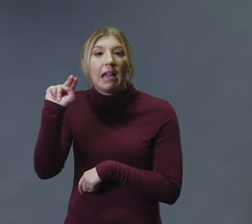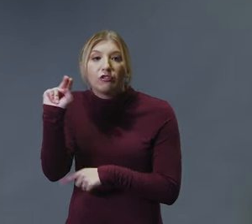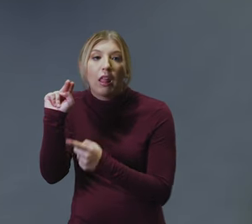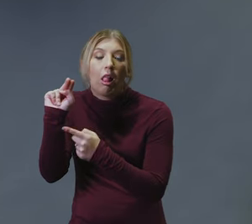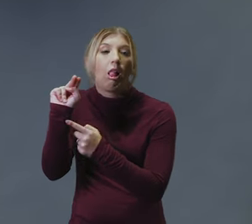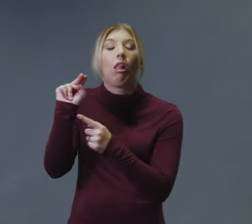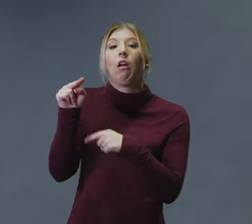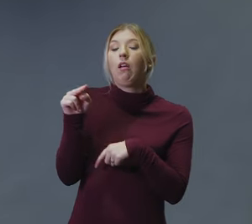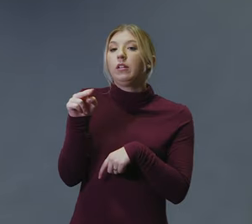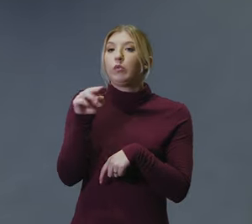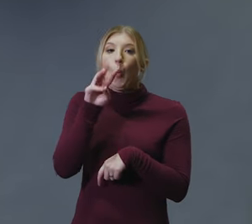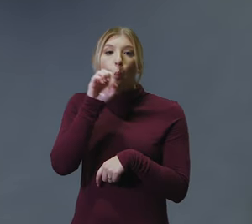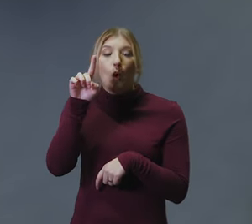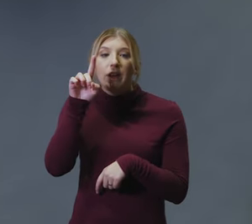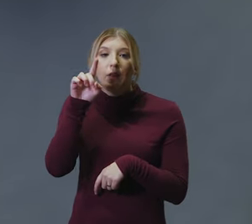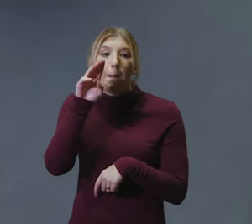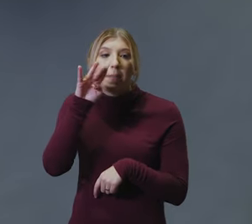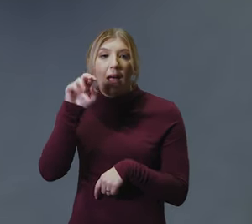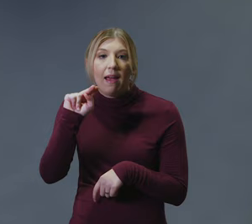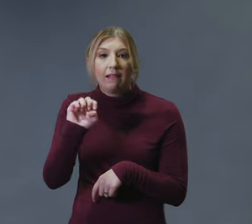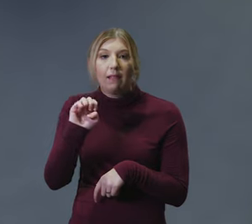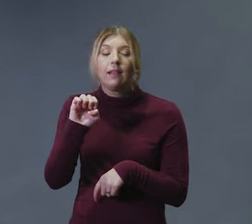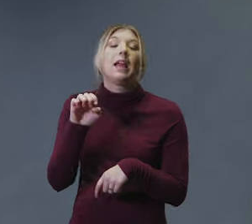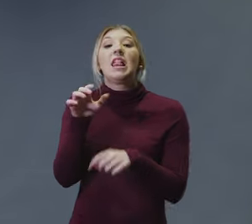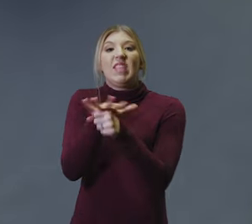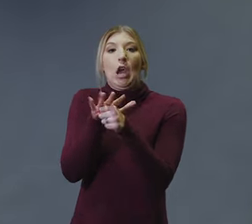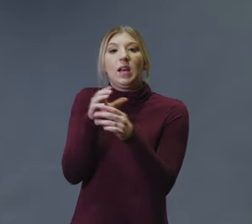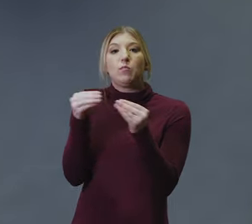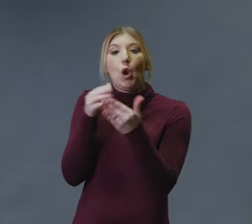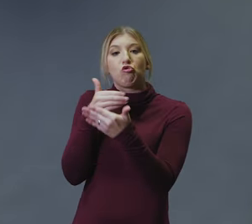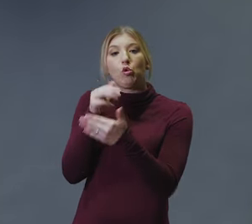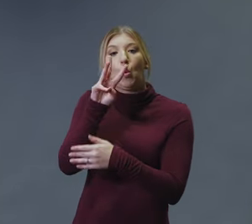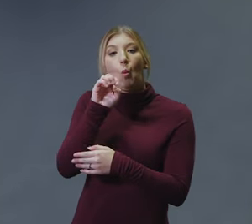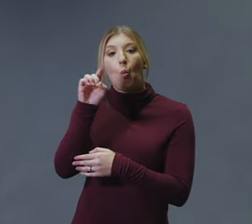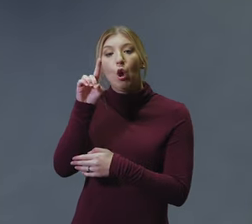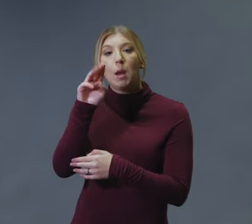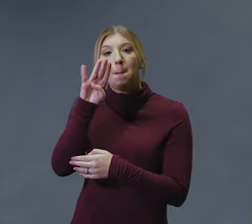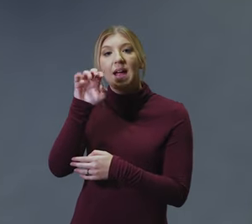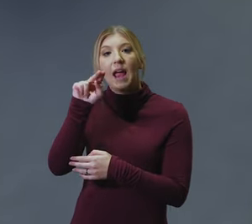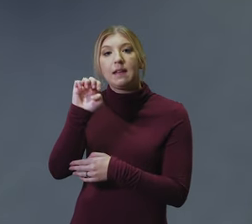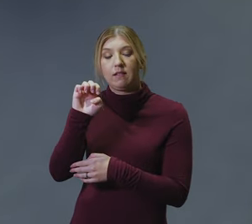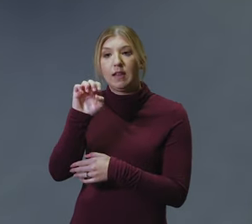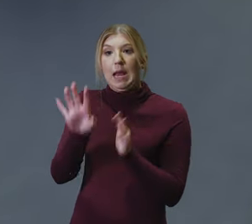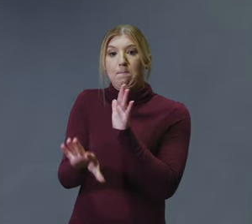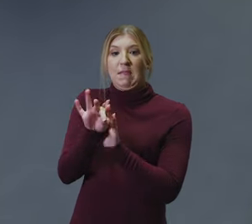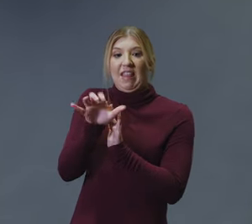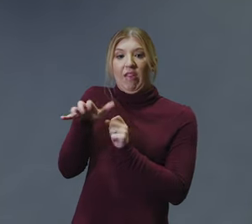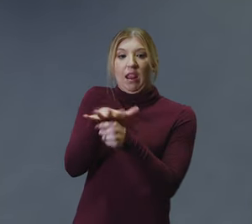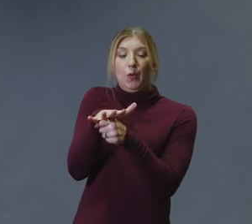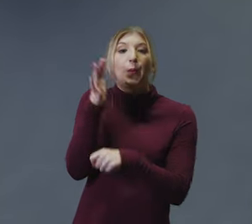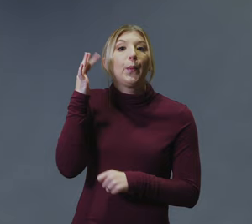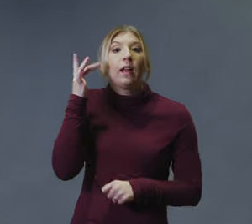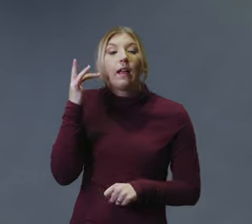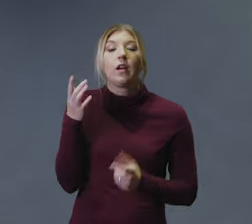Brentwood, Franklin, Woodbine. And the area where we are is closer to Woodbine. And we chose this area specifically